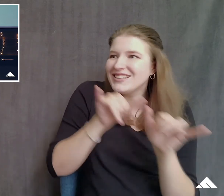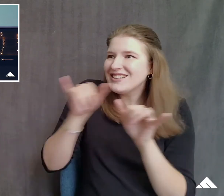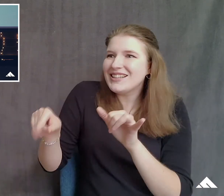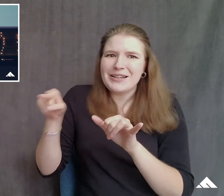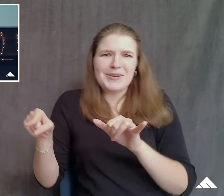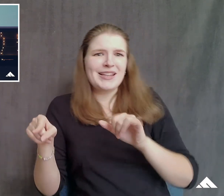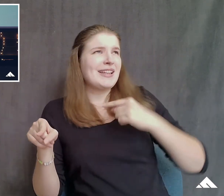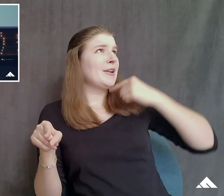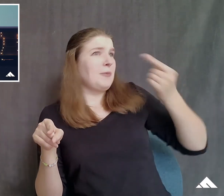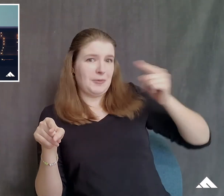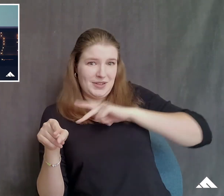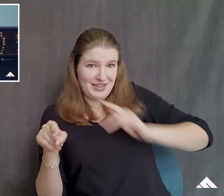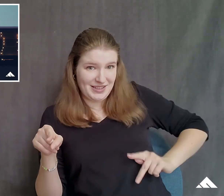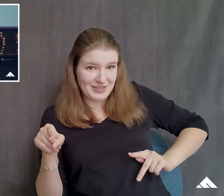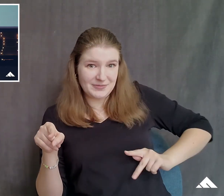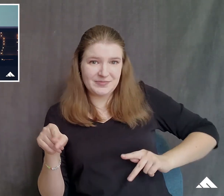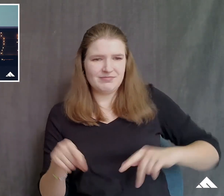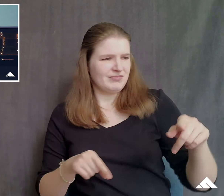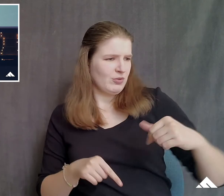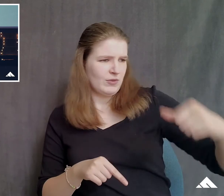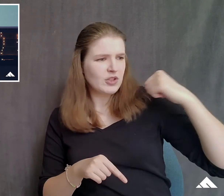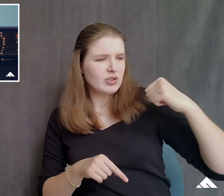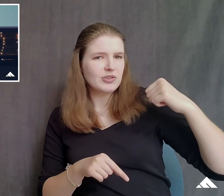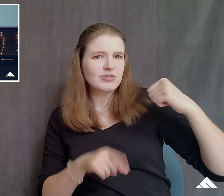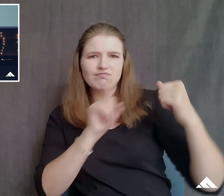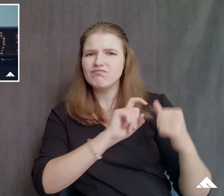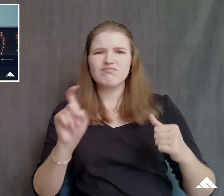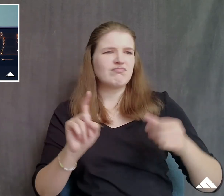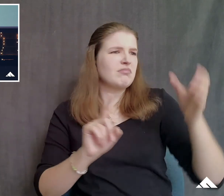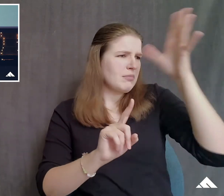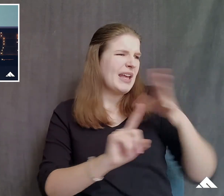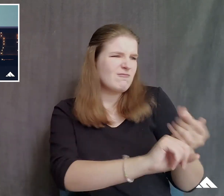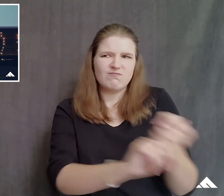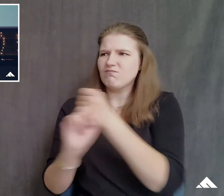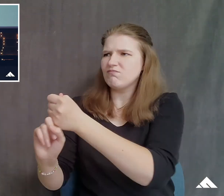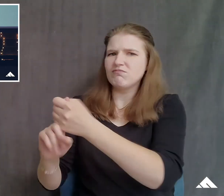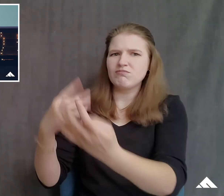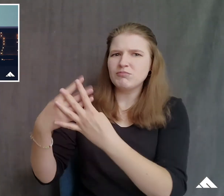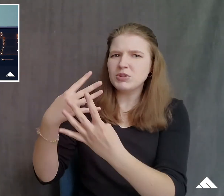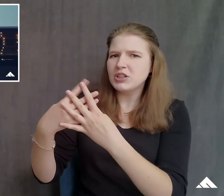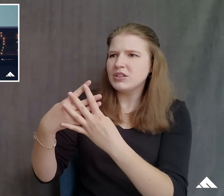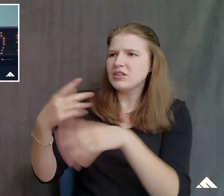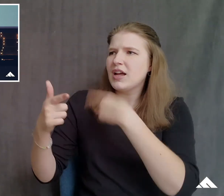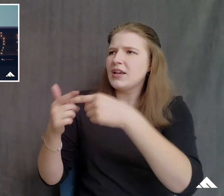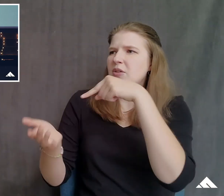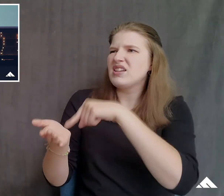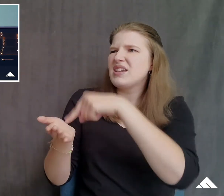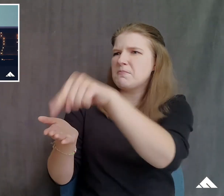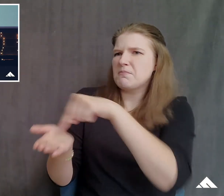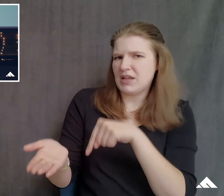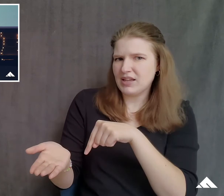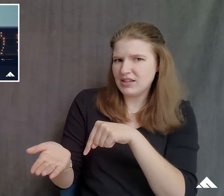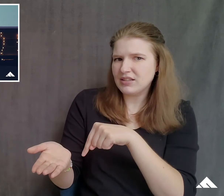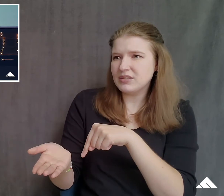king. He refused. Instead, he went off, had the man thrown in prison until he could pay his debt. When